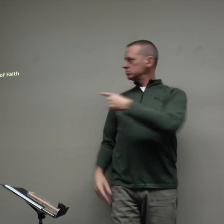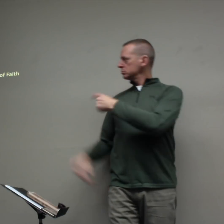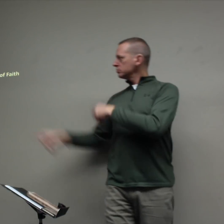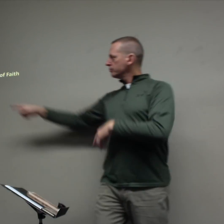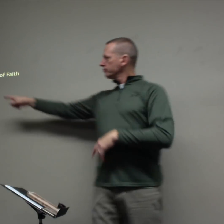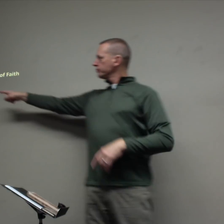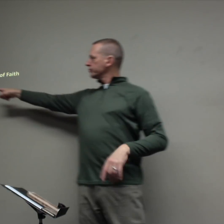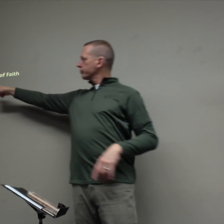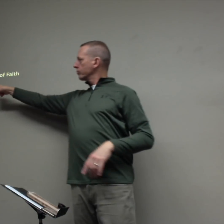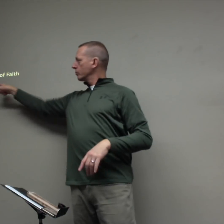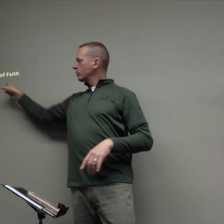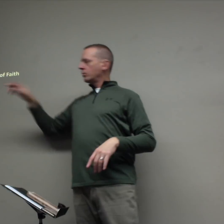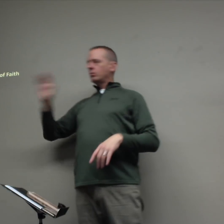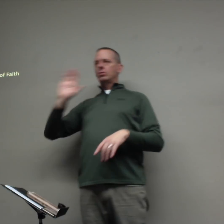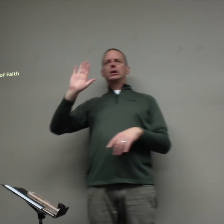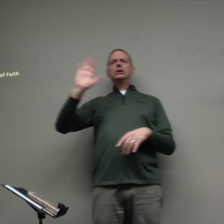one side. The